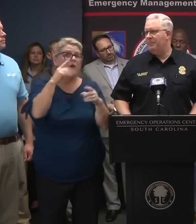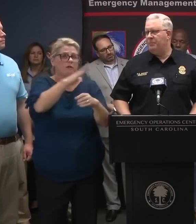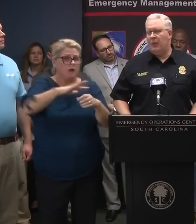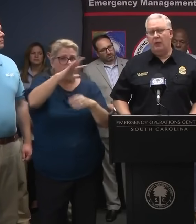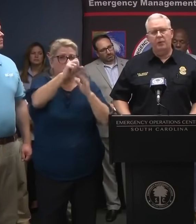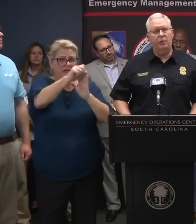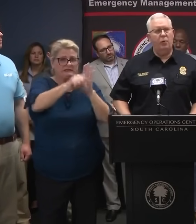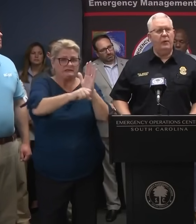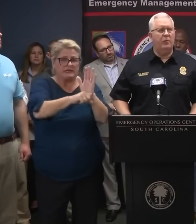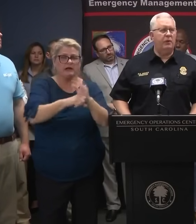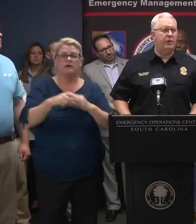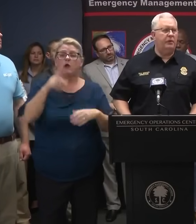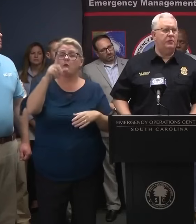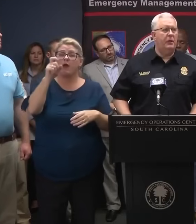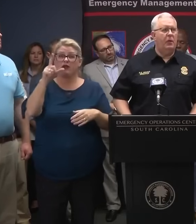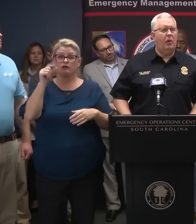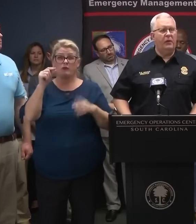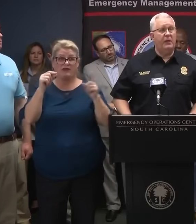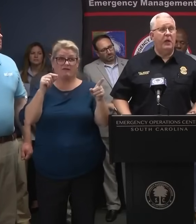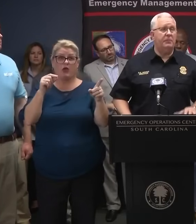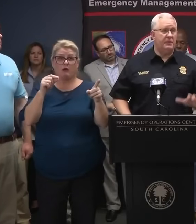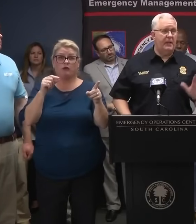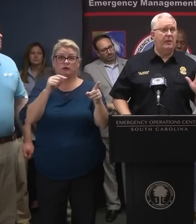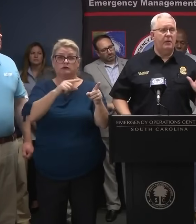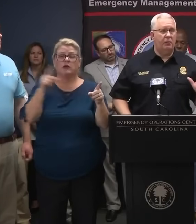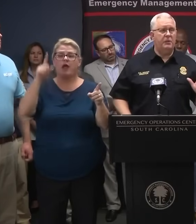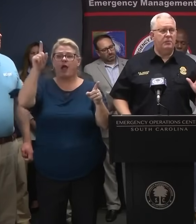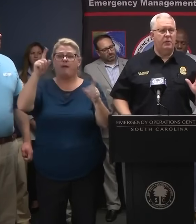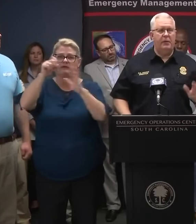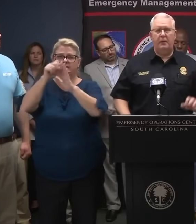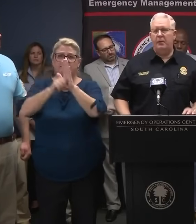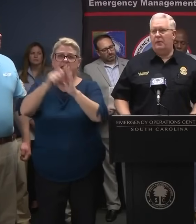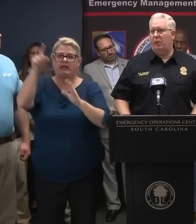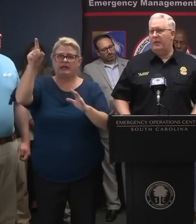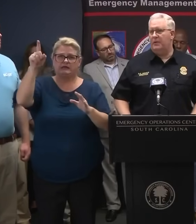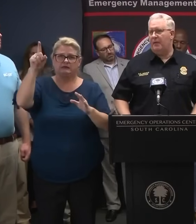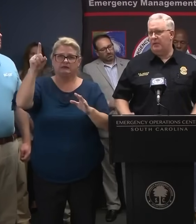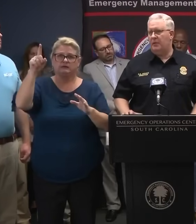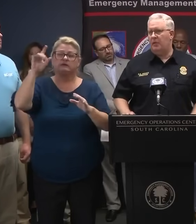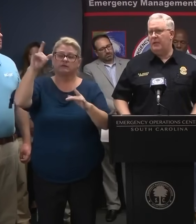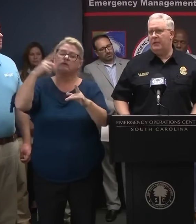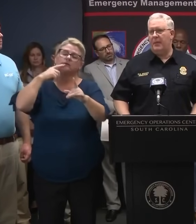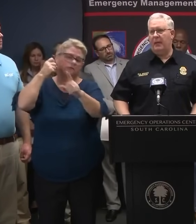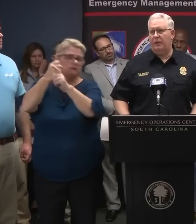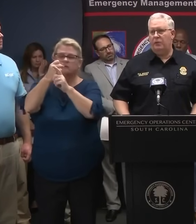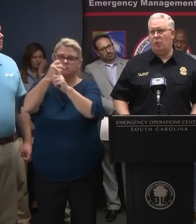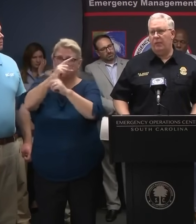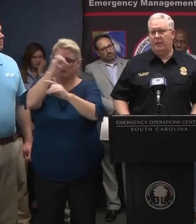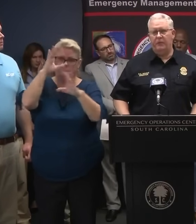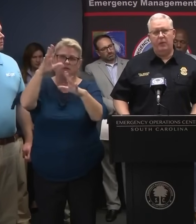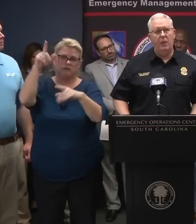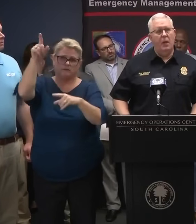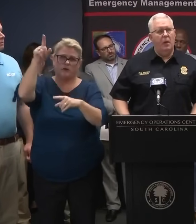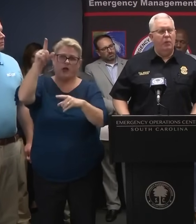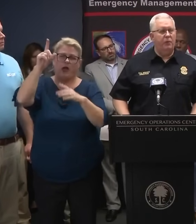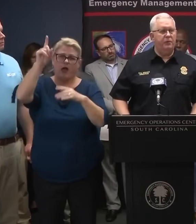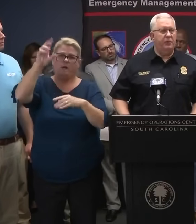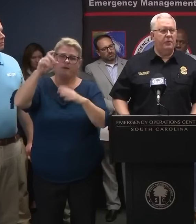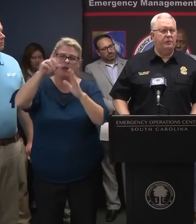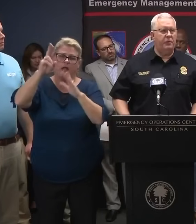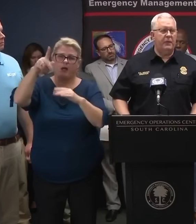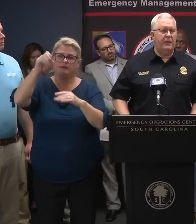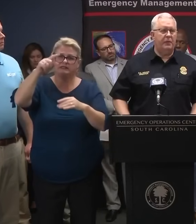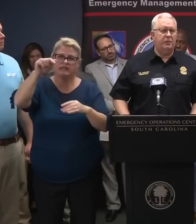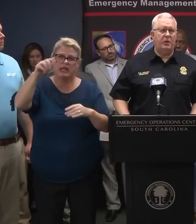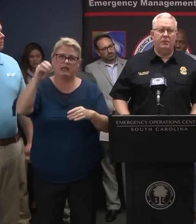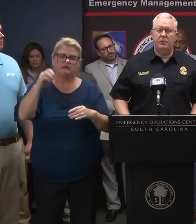now. 121 of those are in the upstate area, which is where the greatest impact of the storm is. So